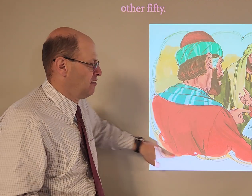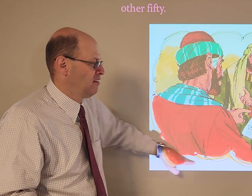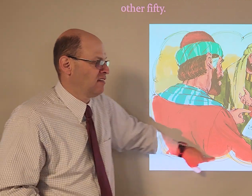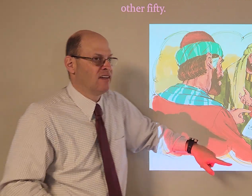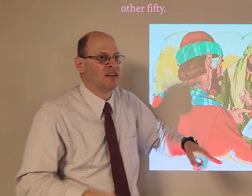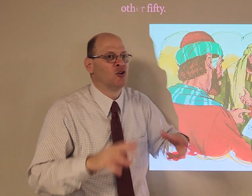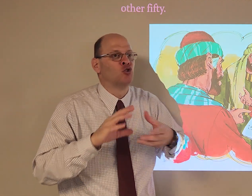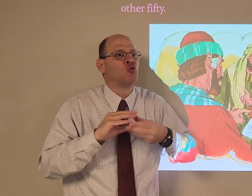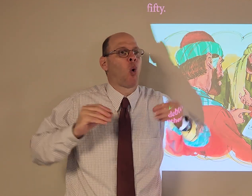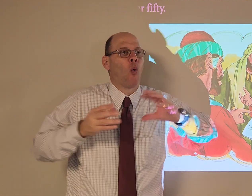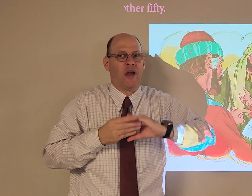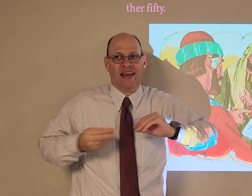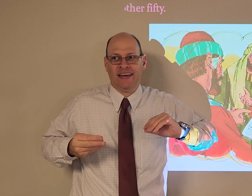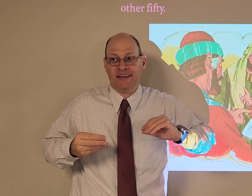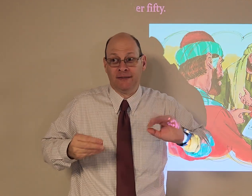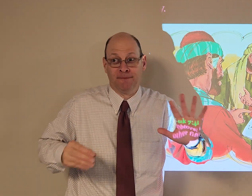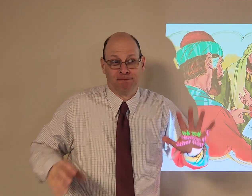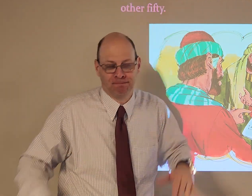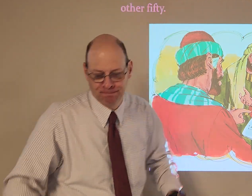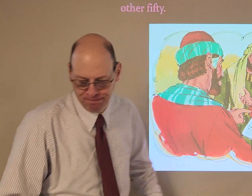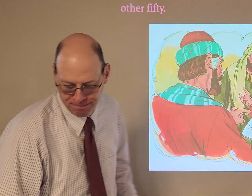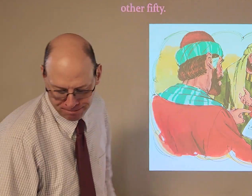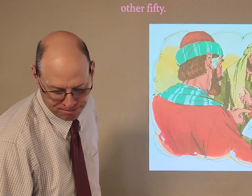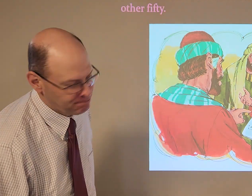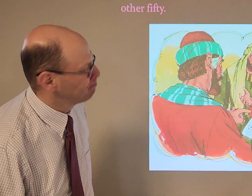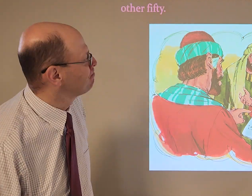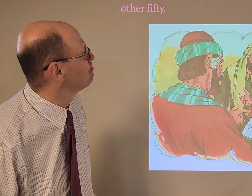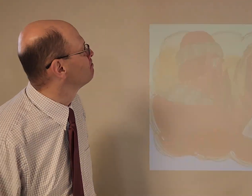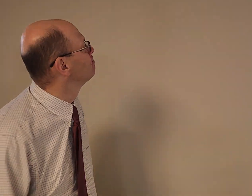the pence. Okay?